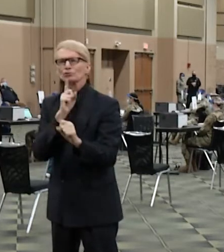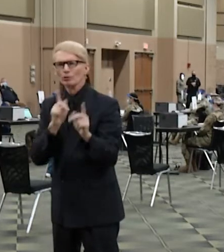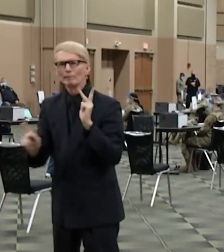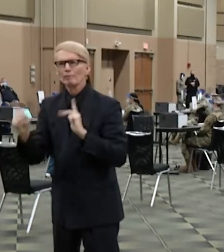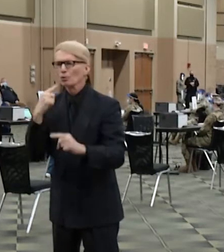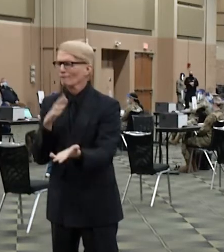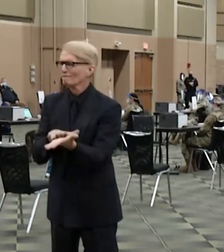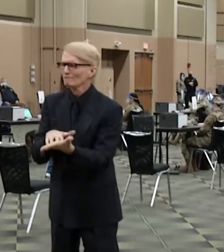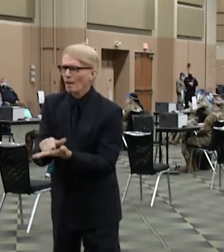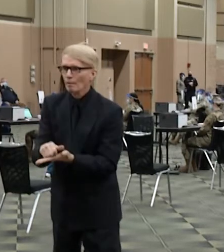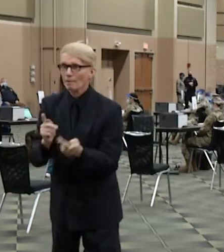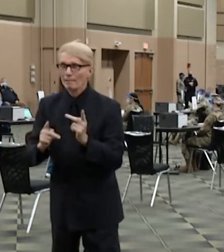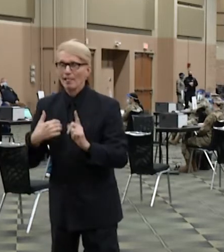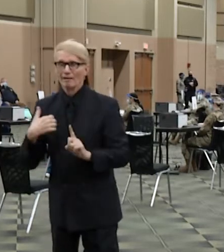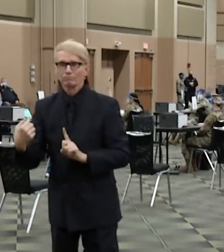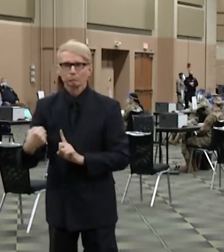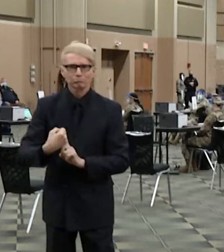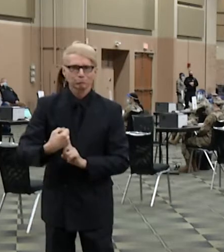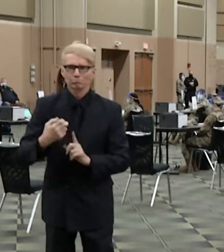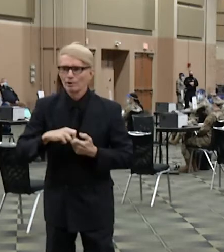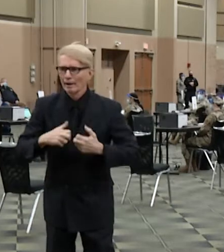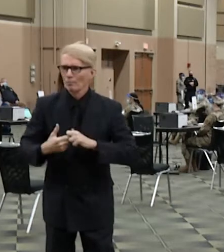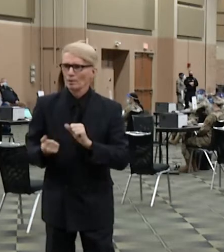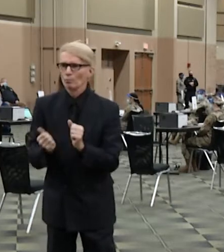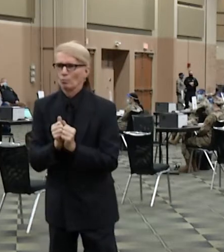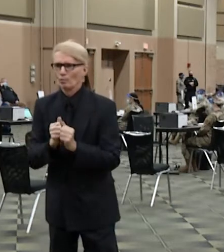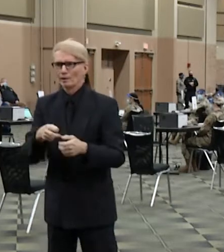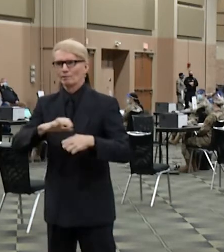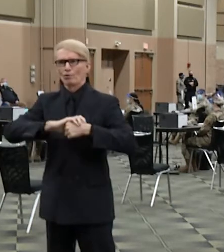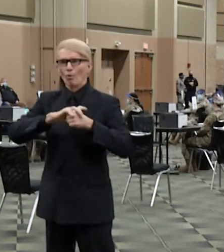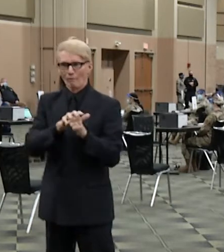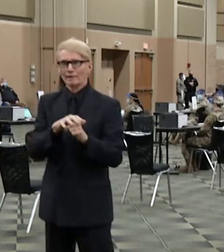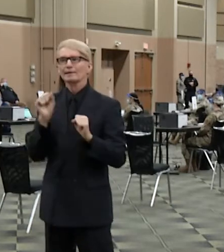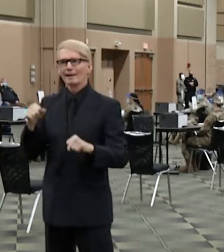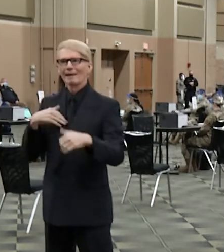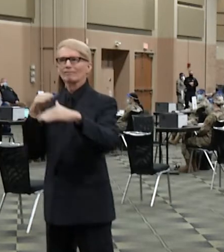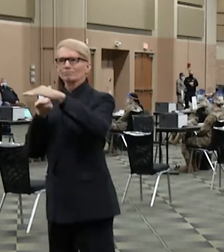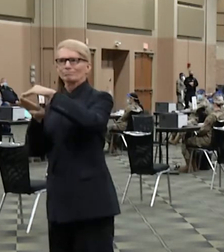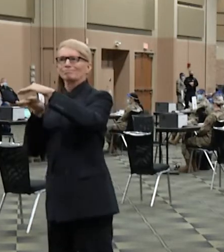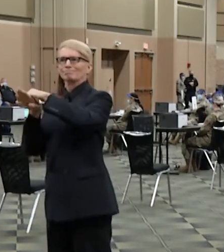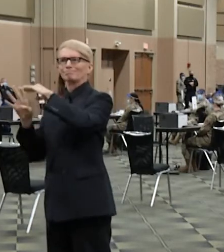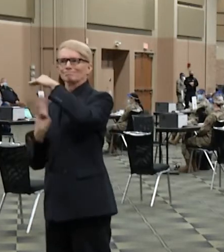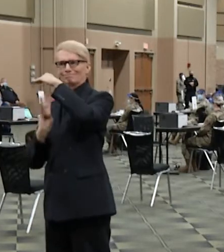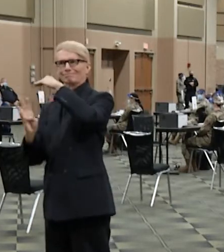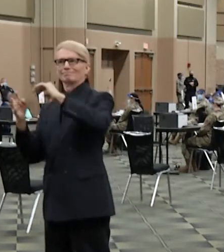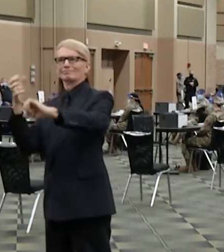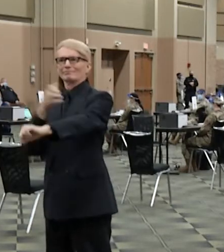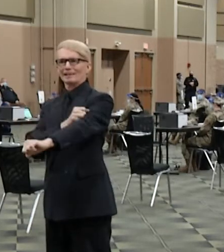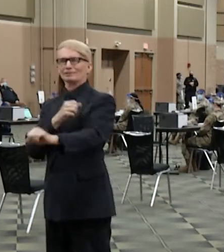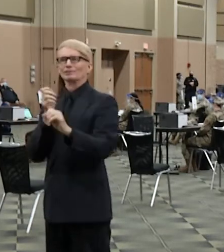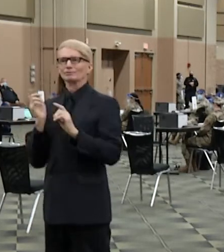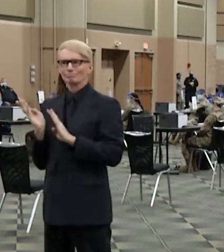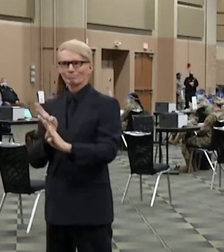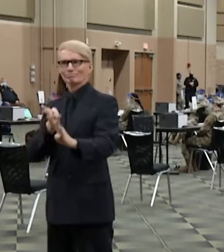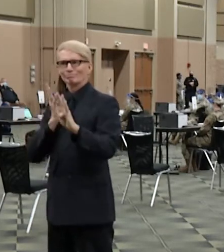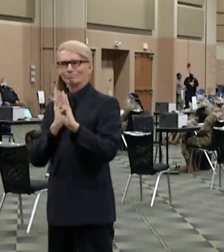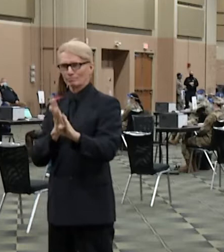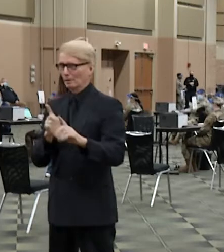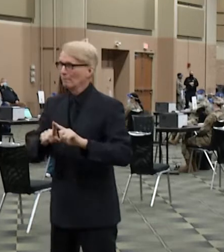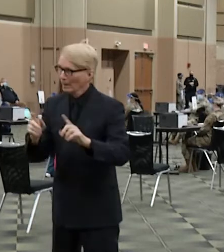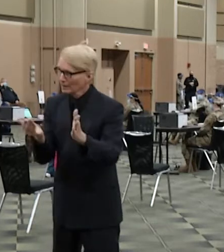areas most impacted by COVID have access to the vaccine. I know that folks are tiring of this message, but it is important that we